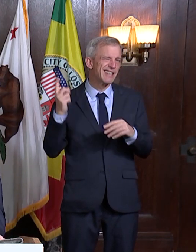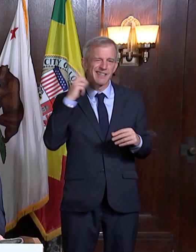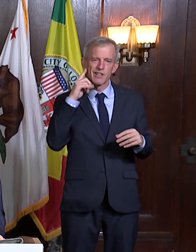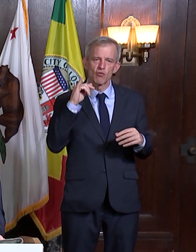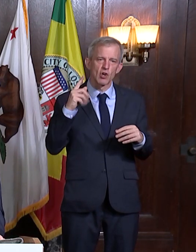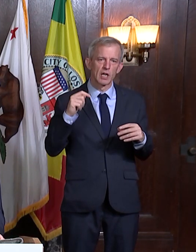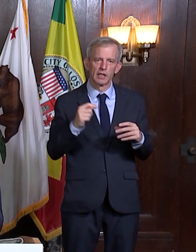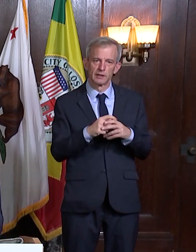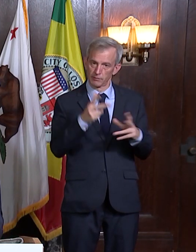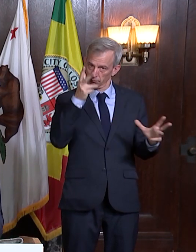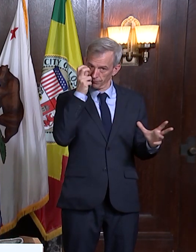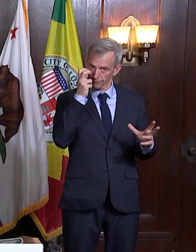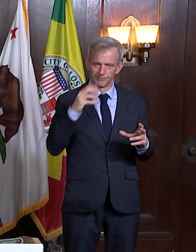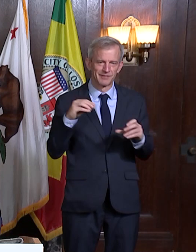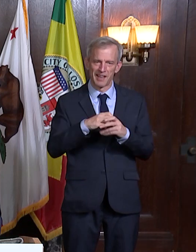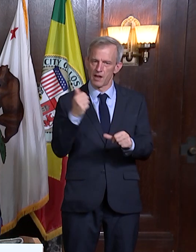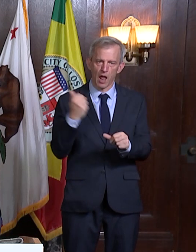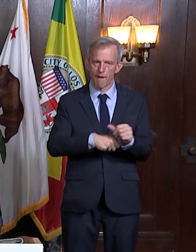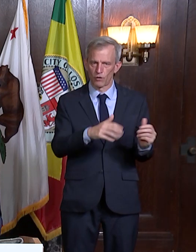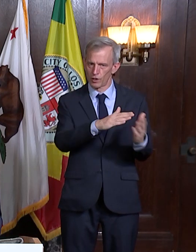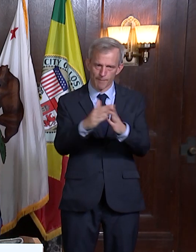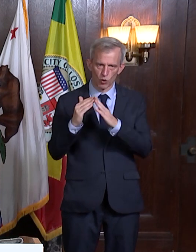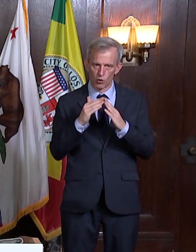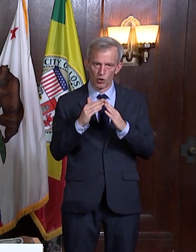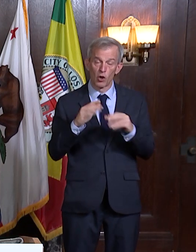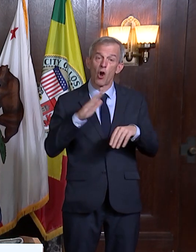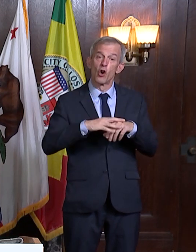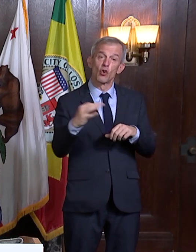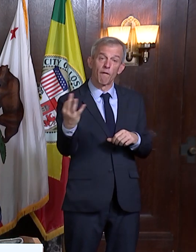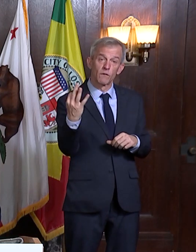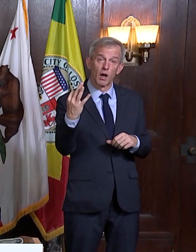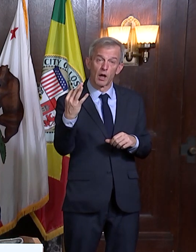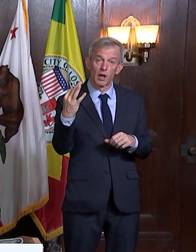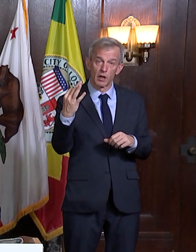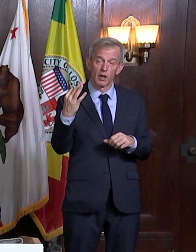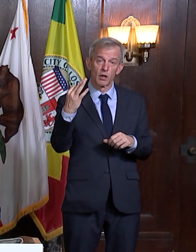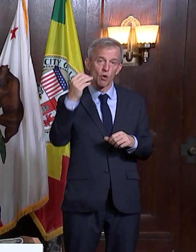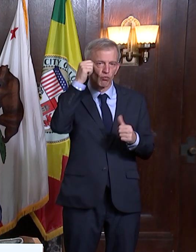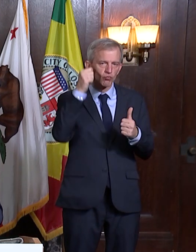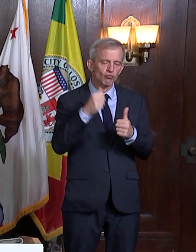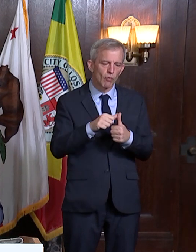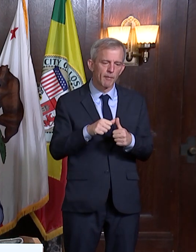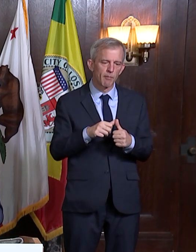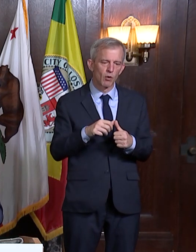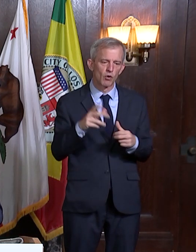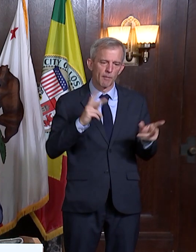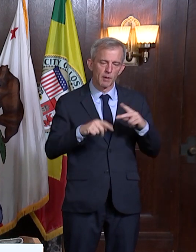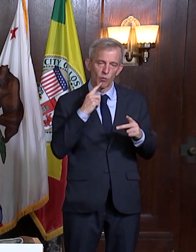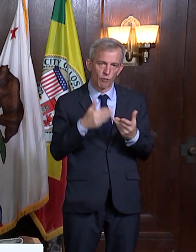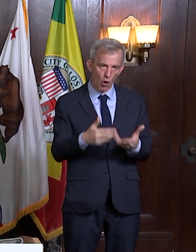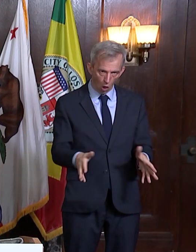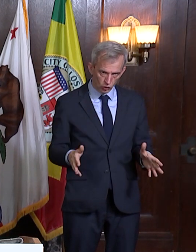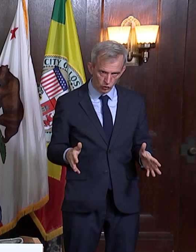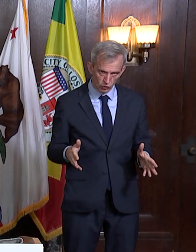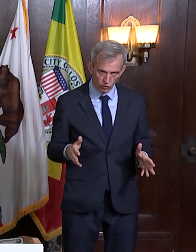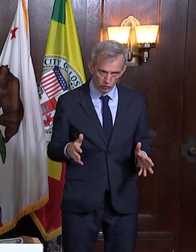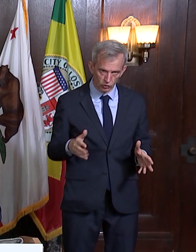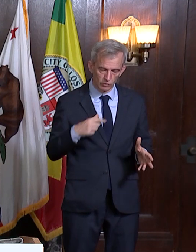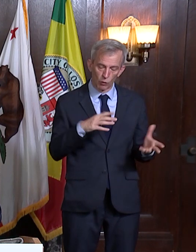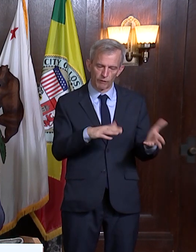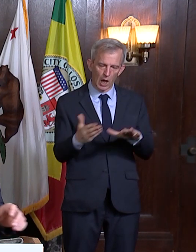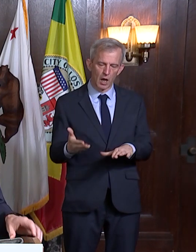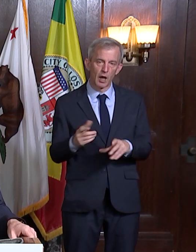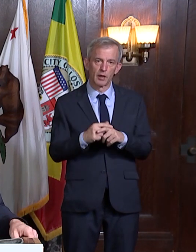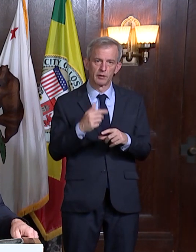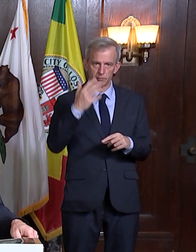neighborhood. And on Friday, remember those we have lost to the pandemic and light a candle at 8 p.m.